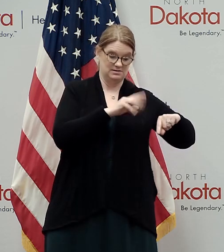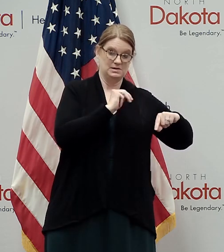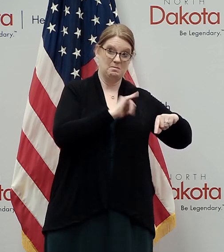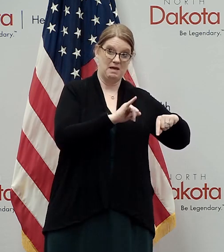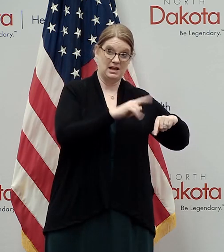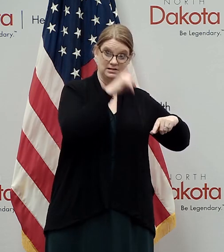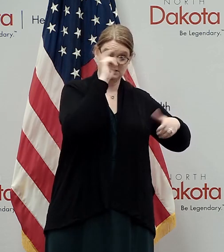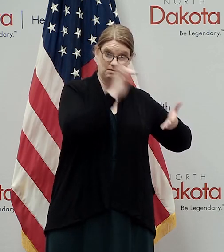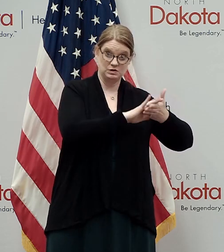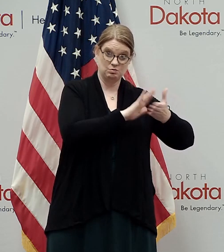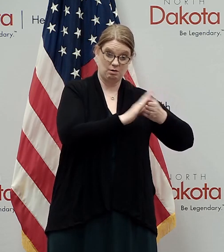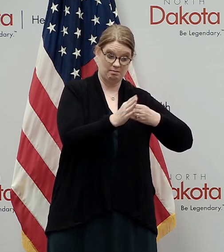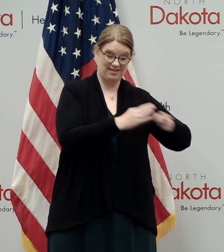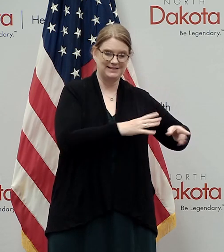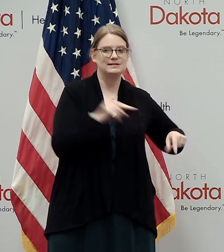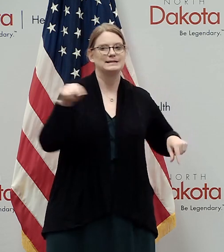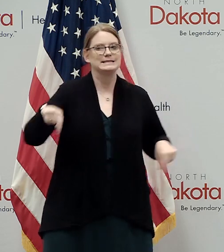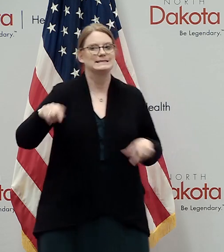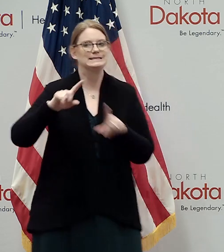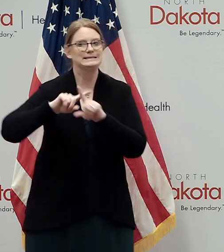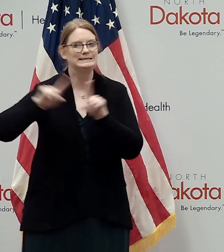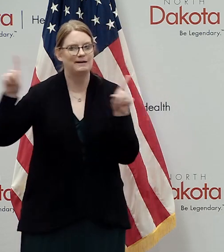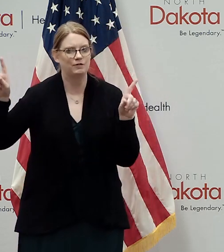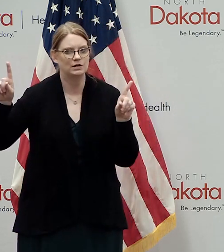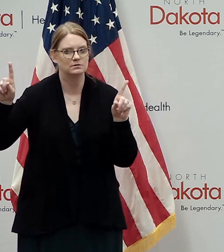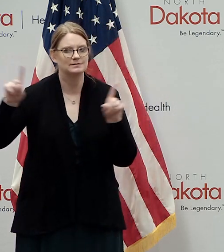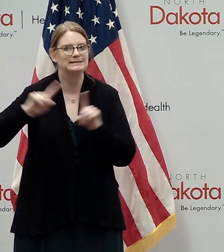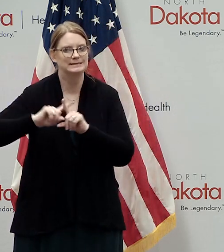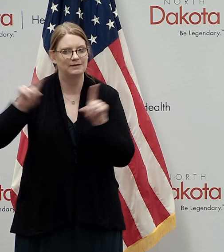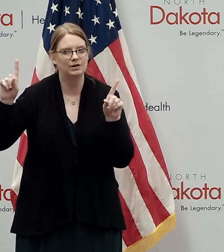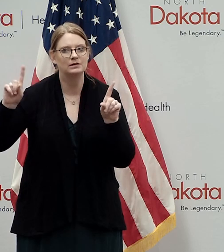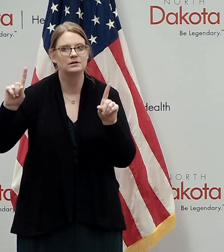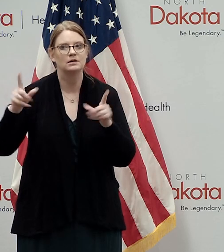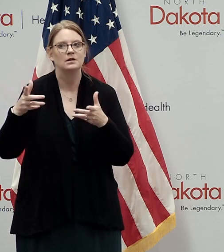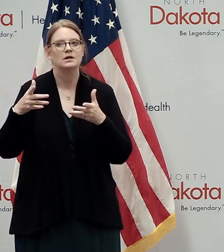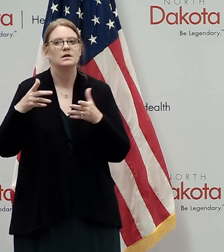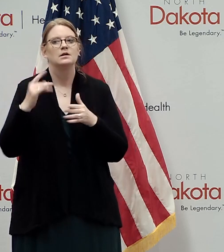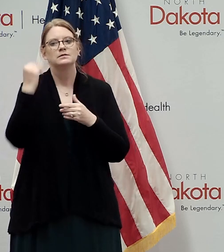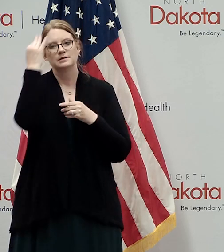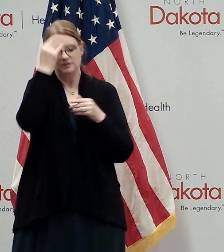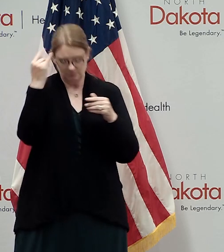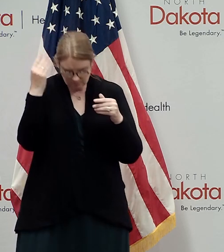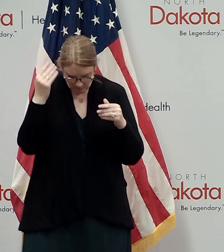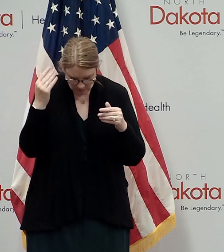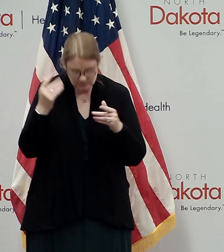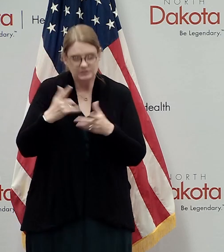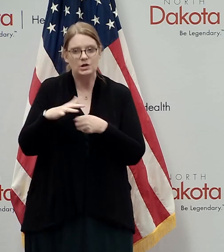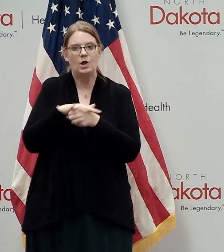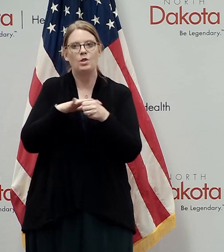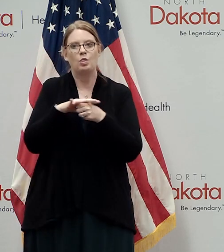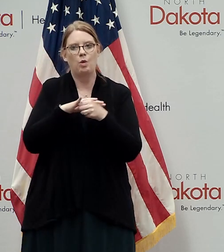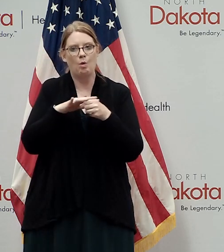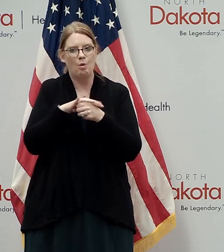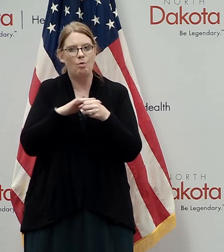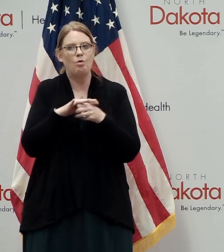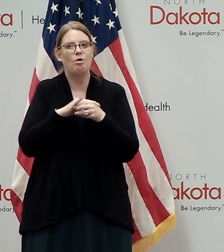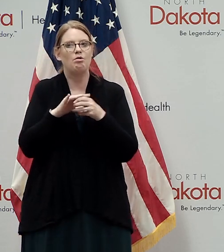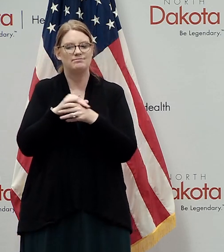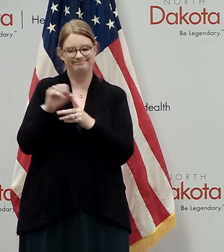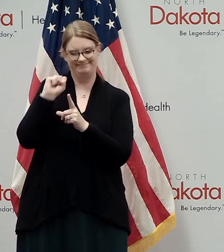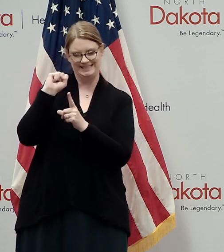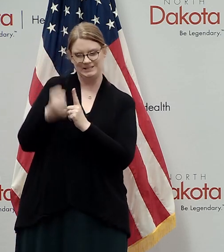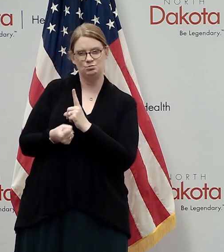school. This plan allows for, as the governor said, consideration of local context and local